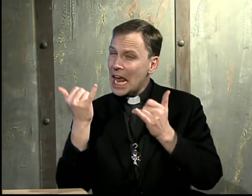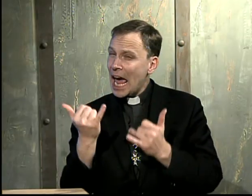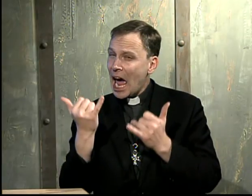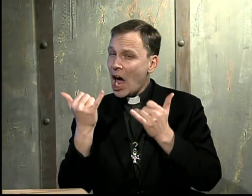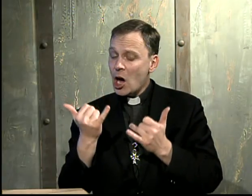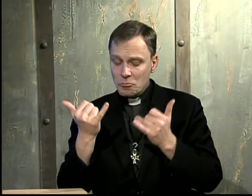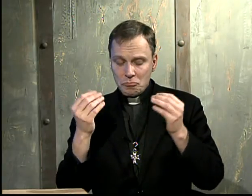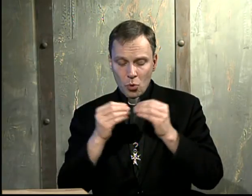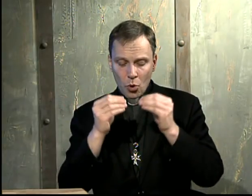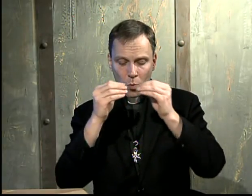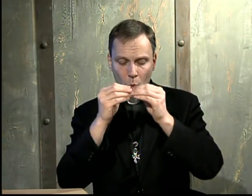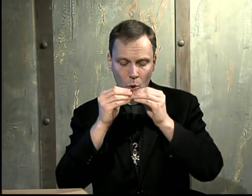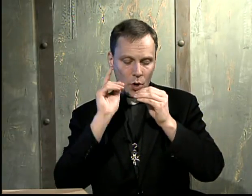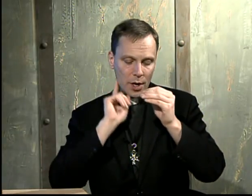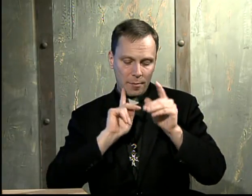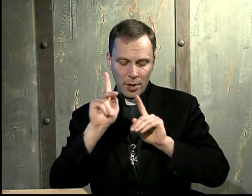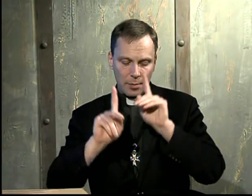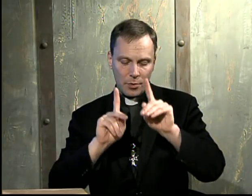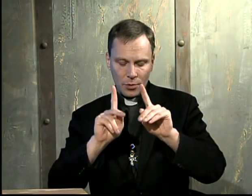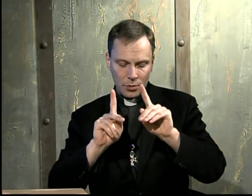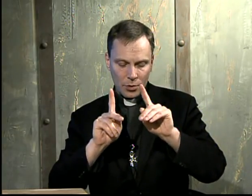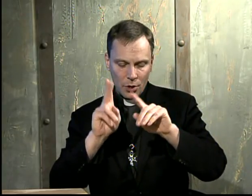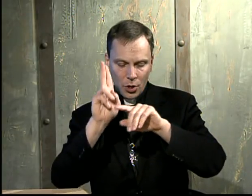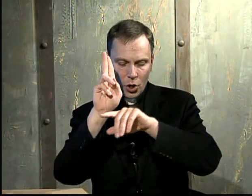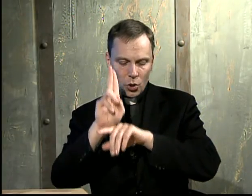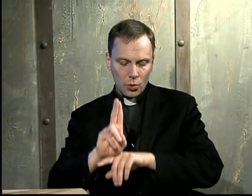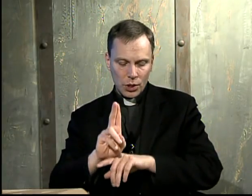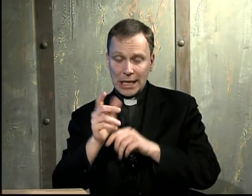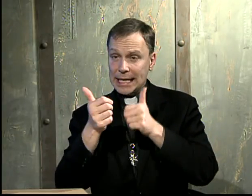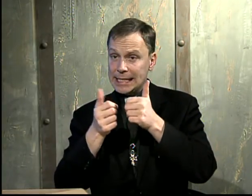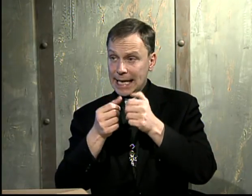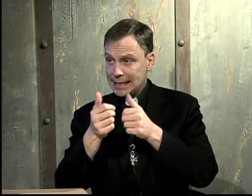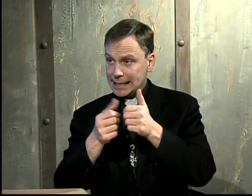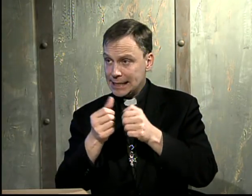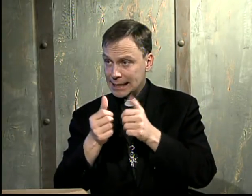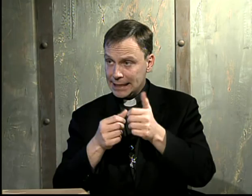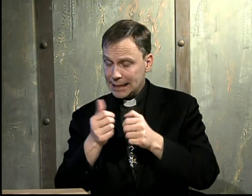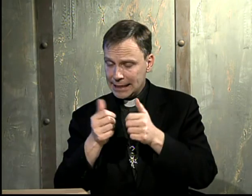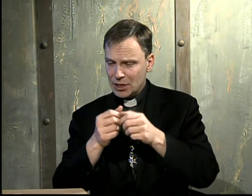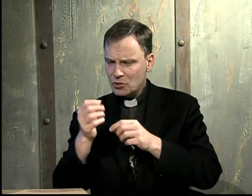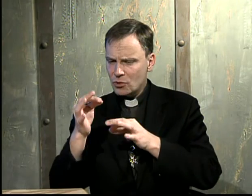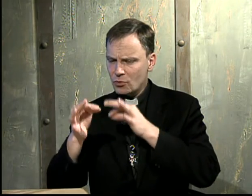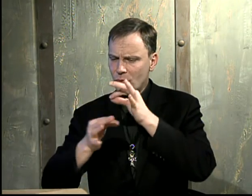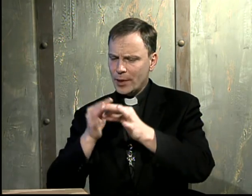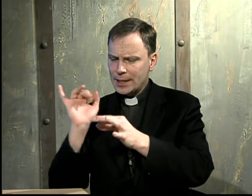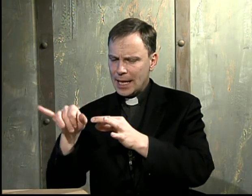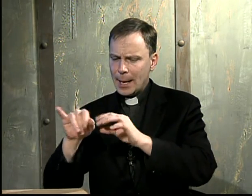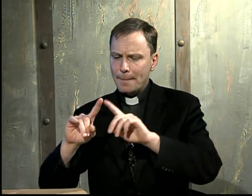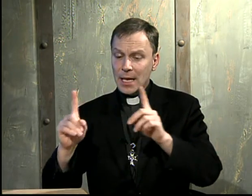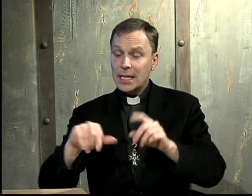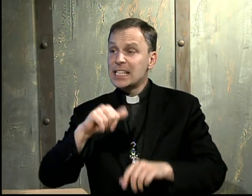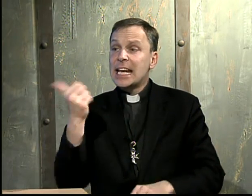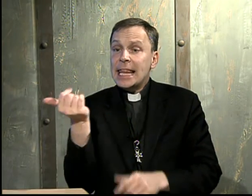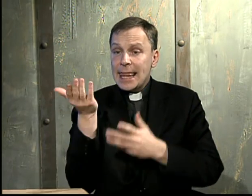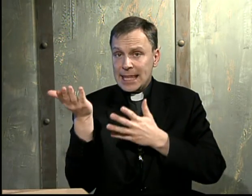And that was good at the time, but now more and more deaf people are able to use text